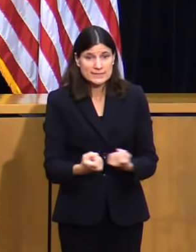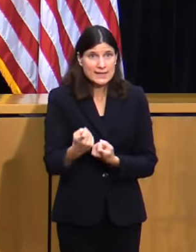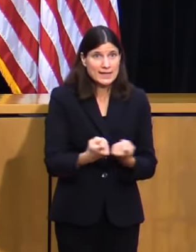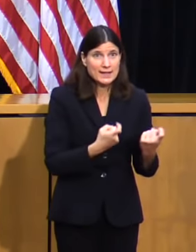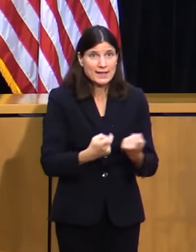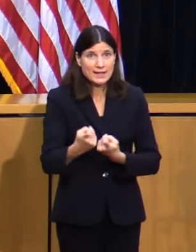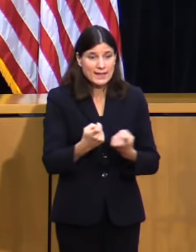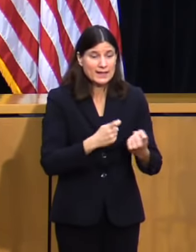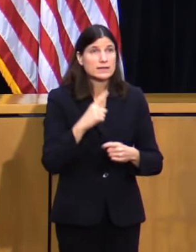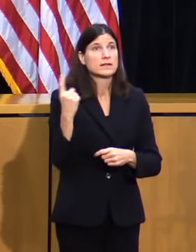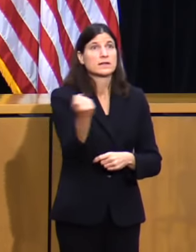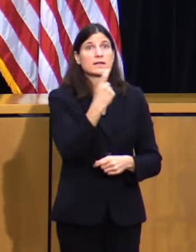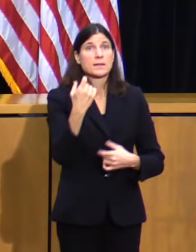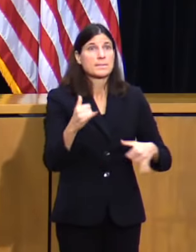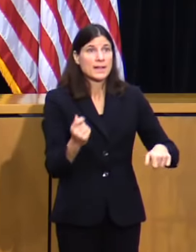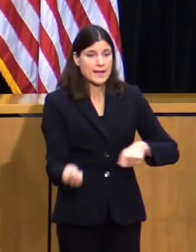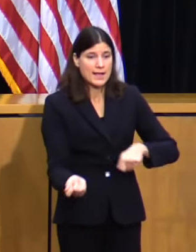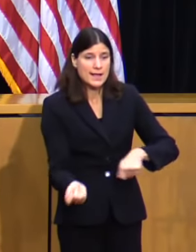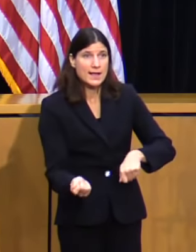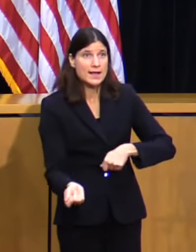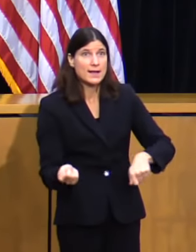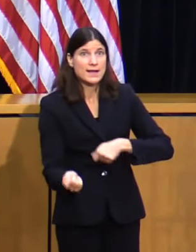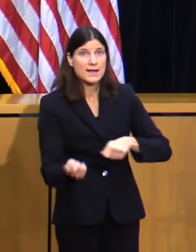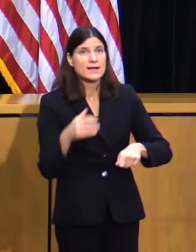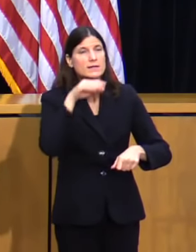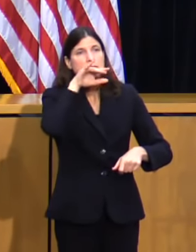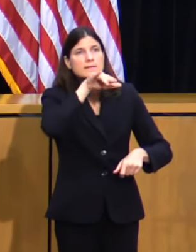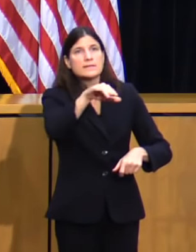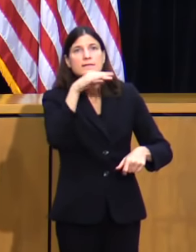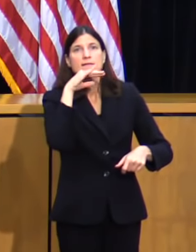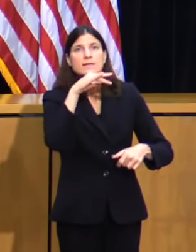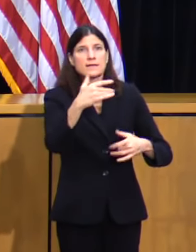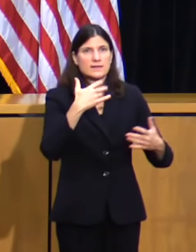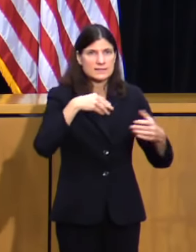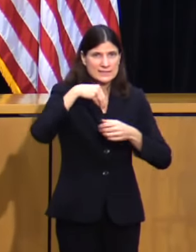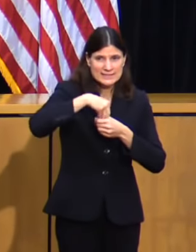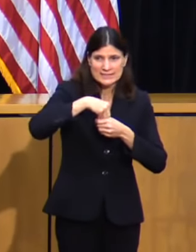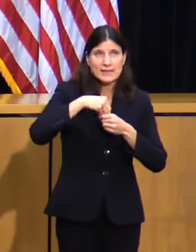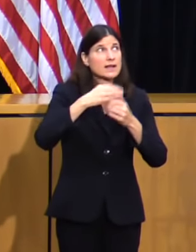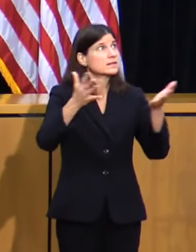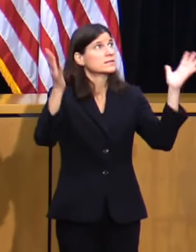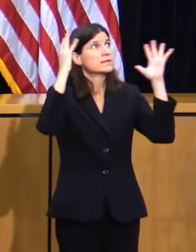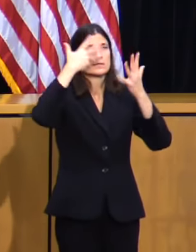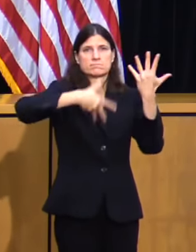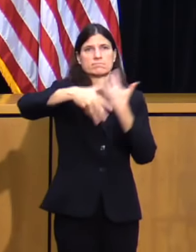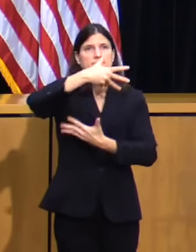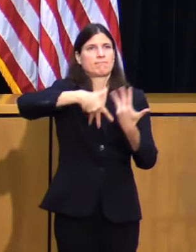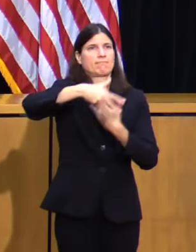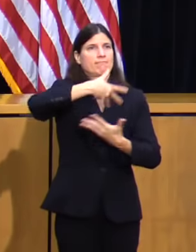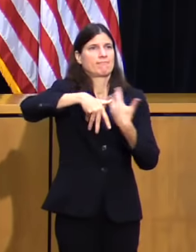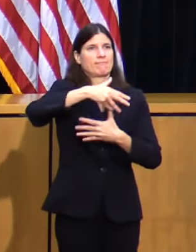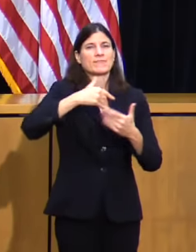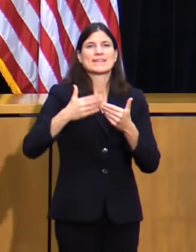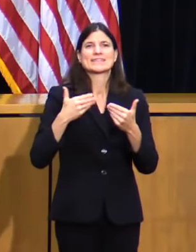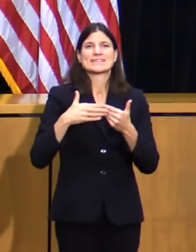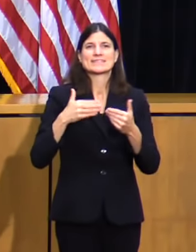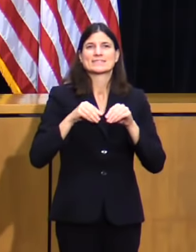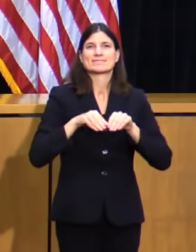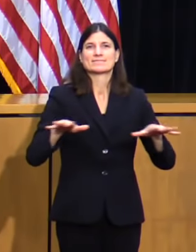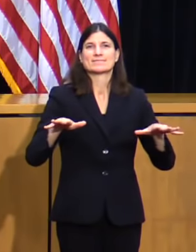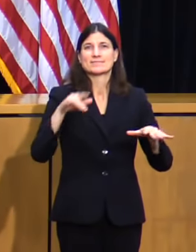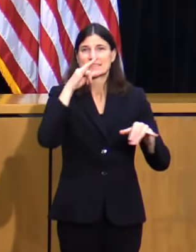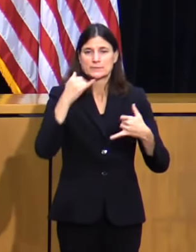playing in round-robin tournaments, where the kids were spending far more time horsing around with each other, no